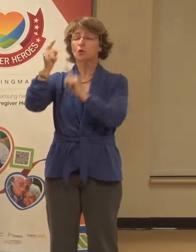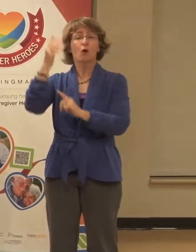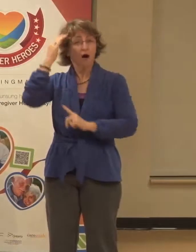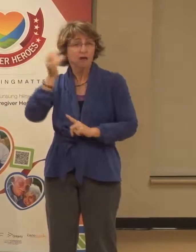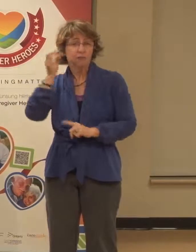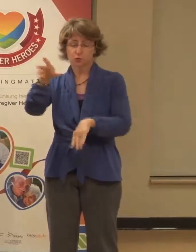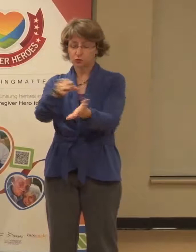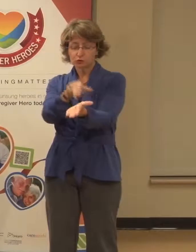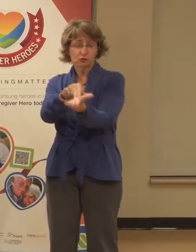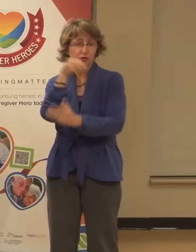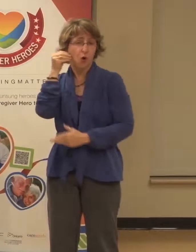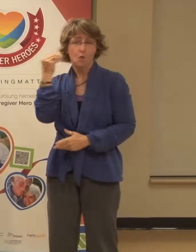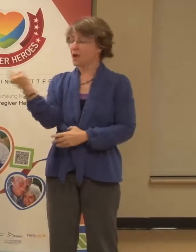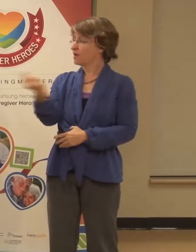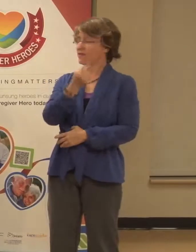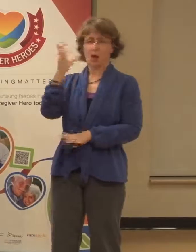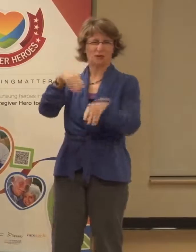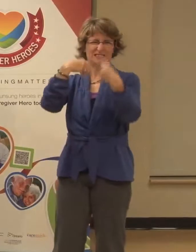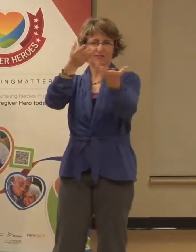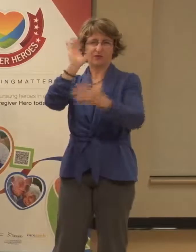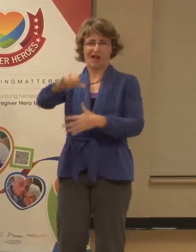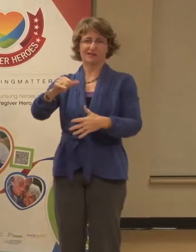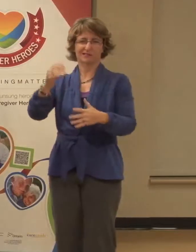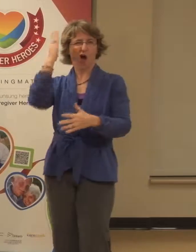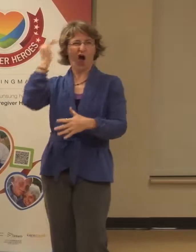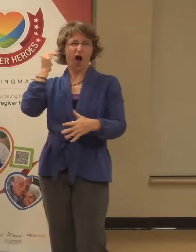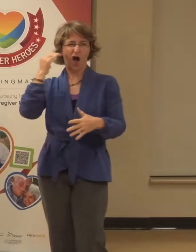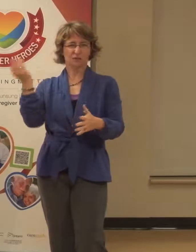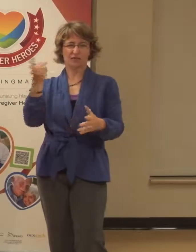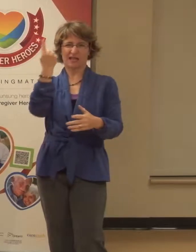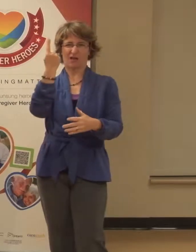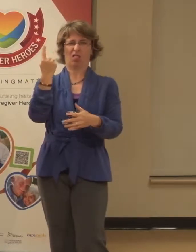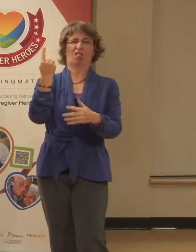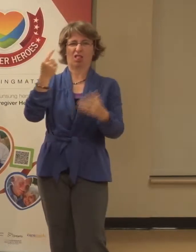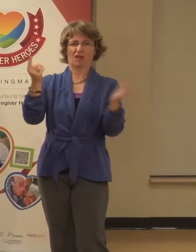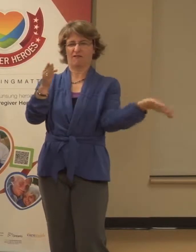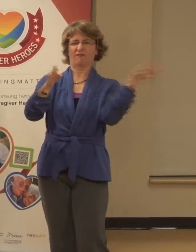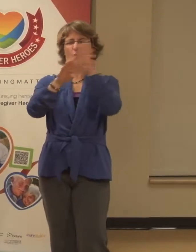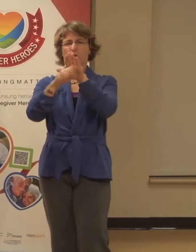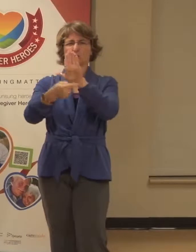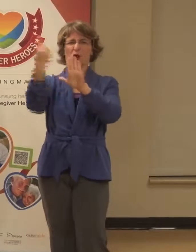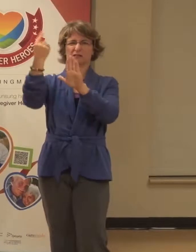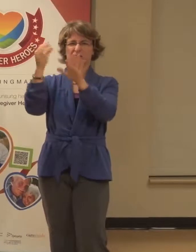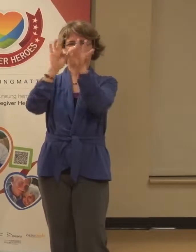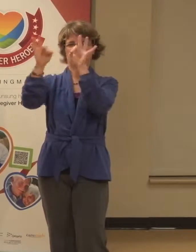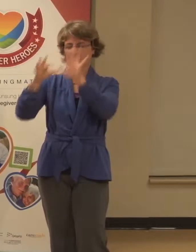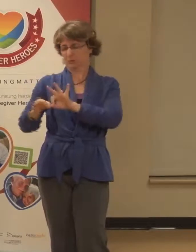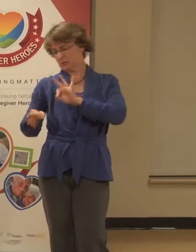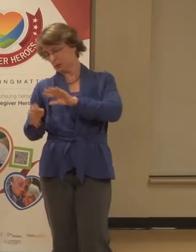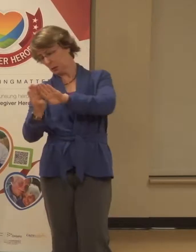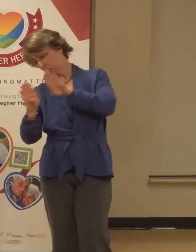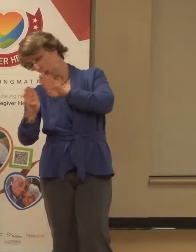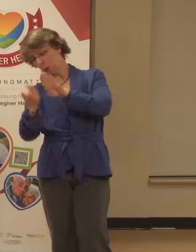in a nursing home, they always give you a gown that only has one ribbon at the back, and actually everything else